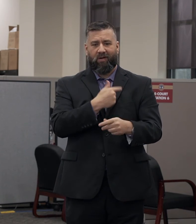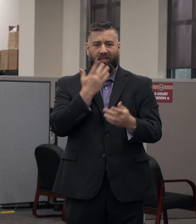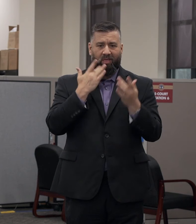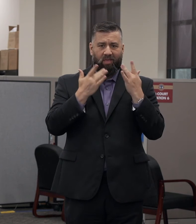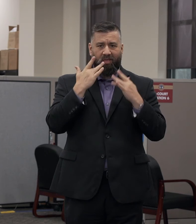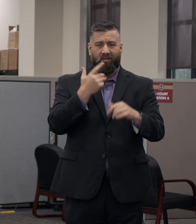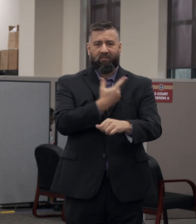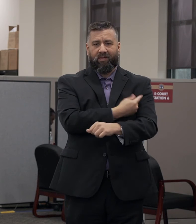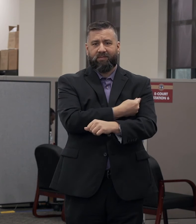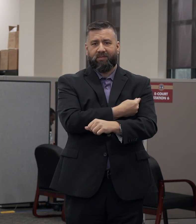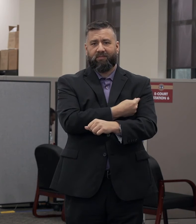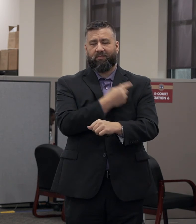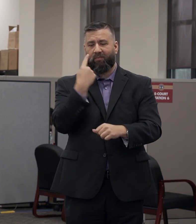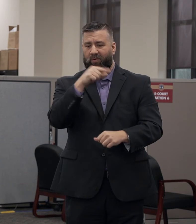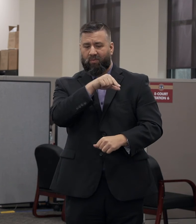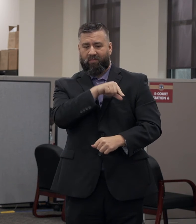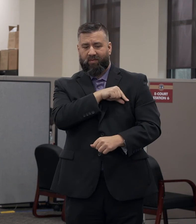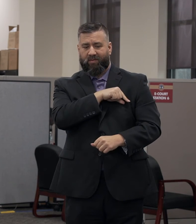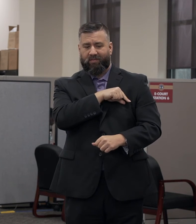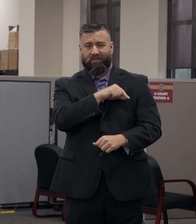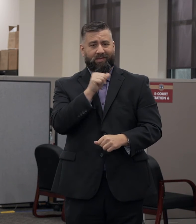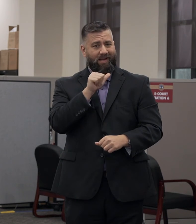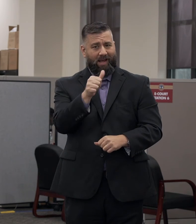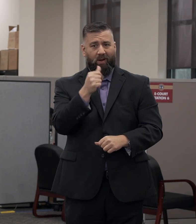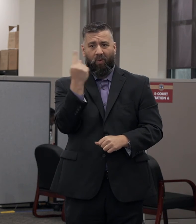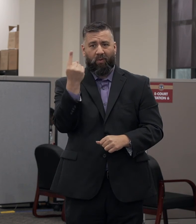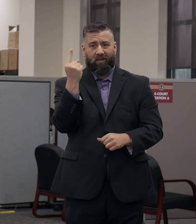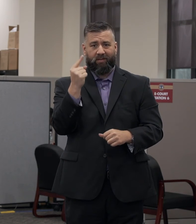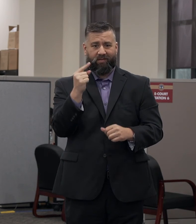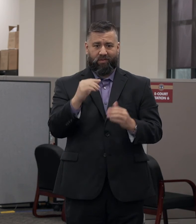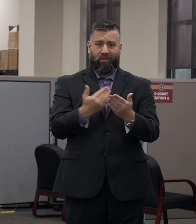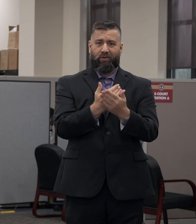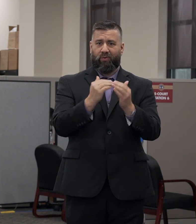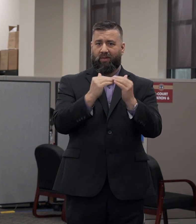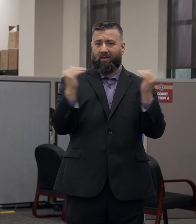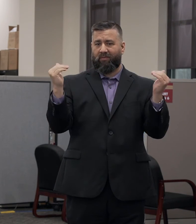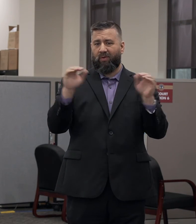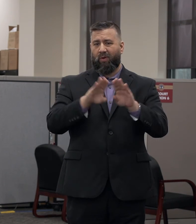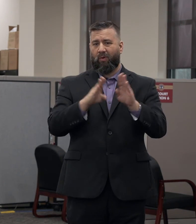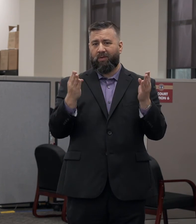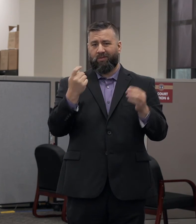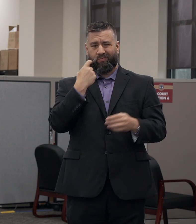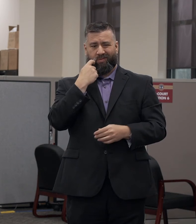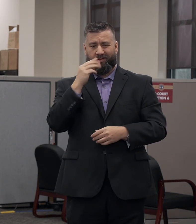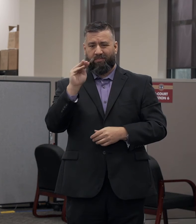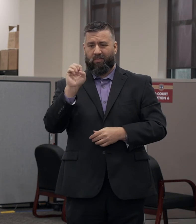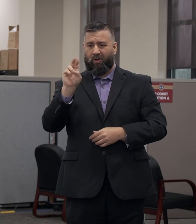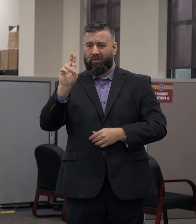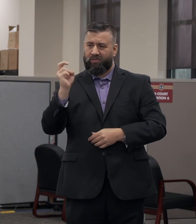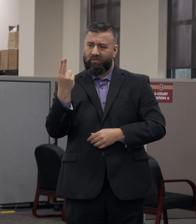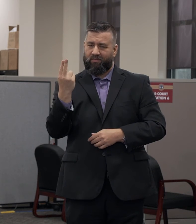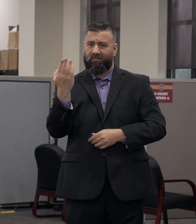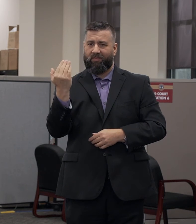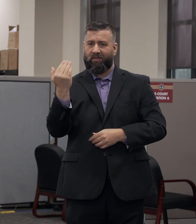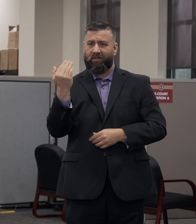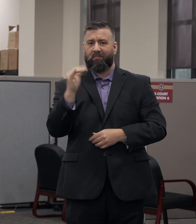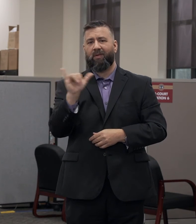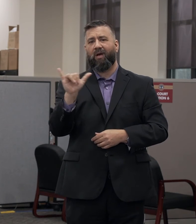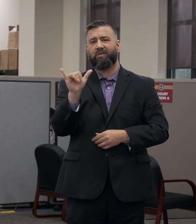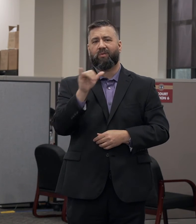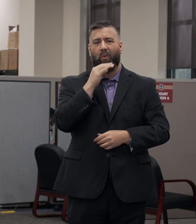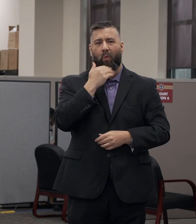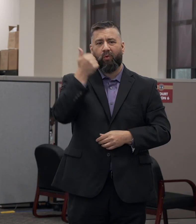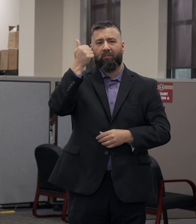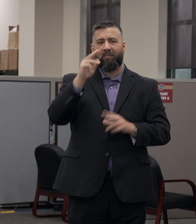eligible people, not just the new tier that was opened on March 15th, but those that have chronic health conditions and are over 65 that still haven't